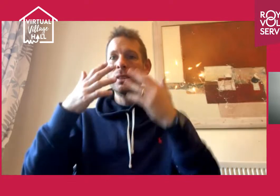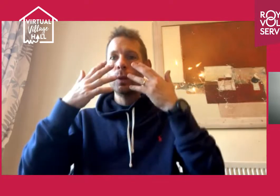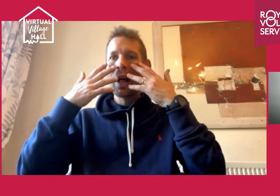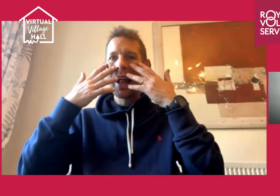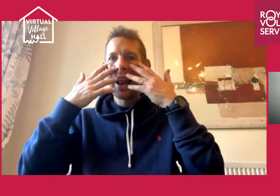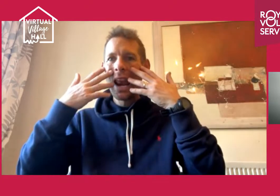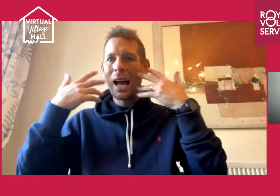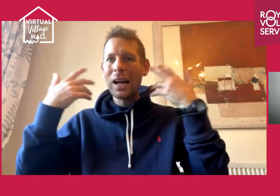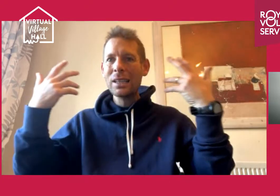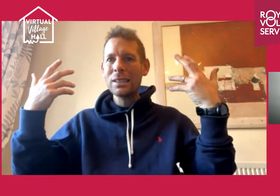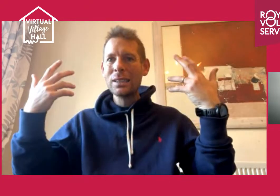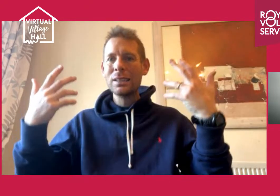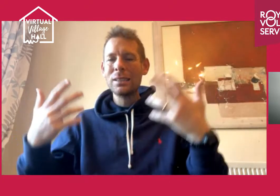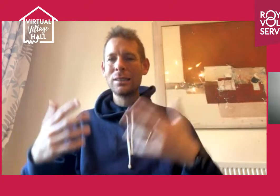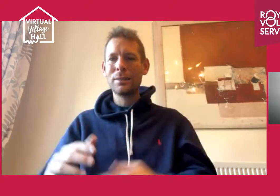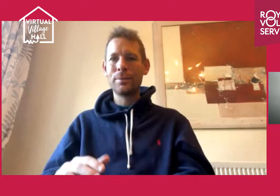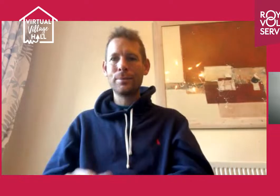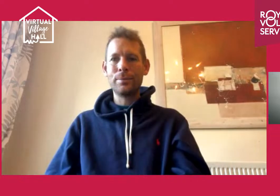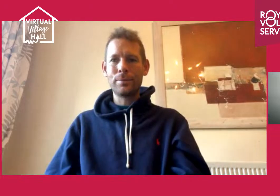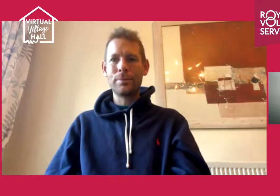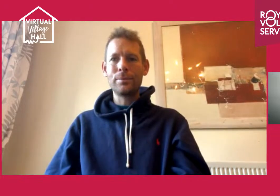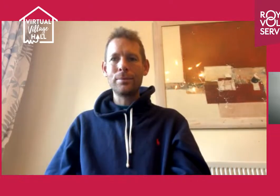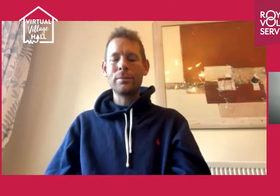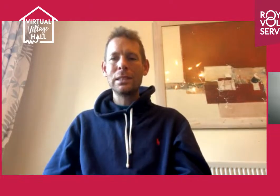variations. So lion.